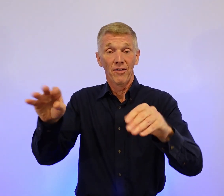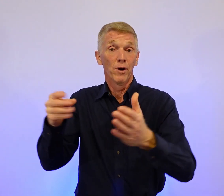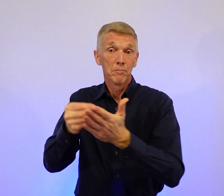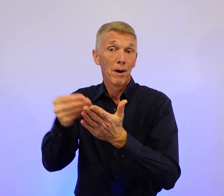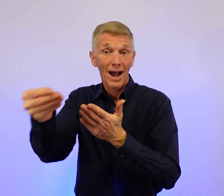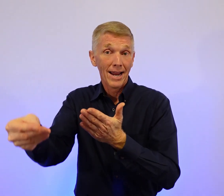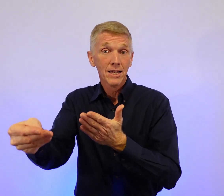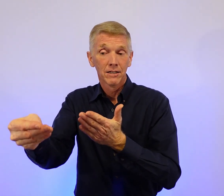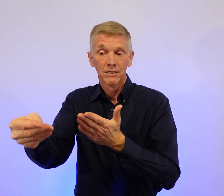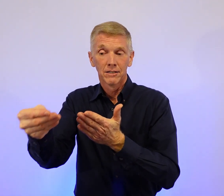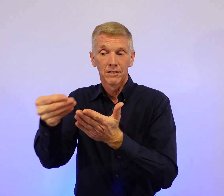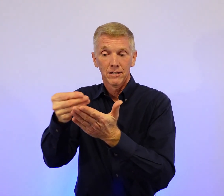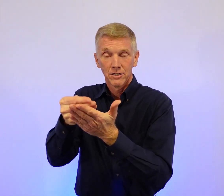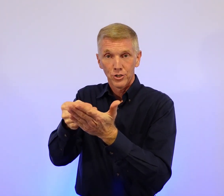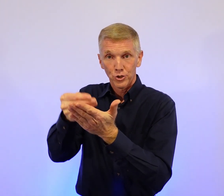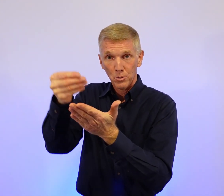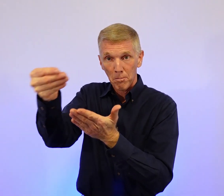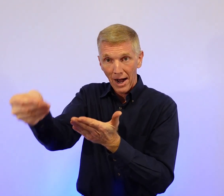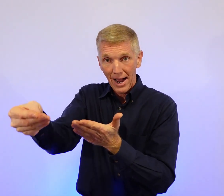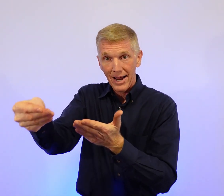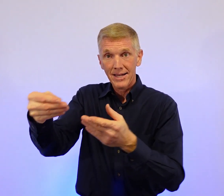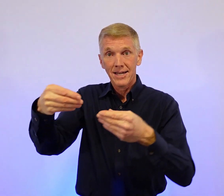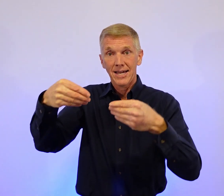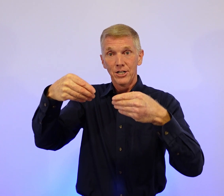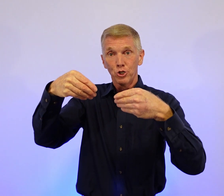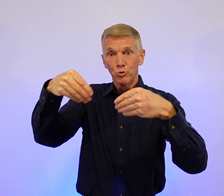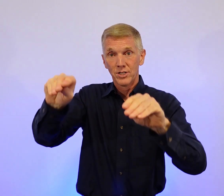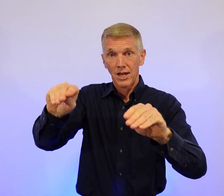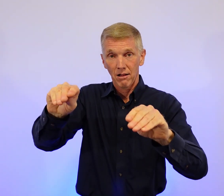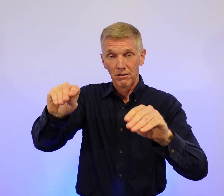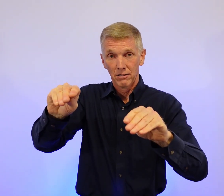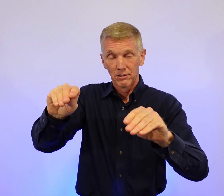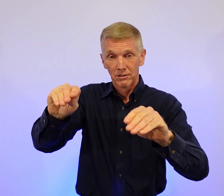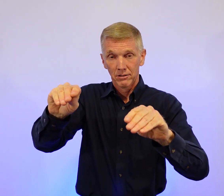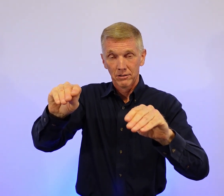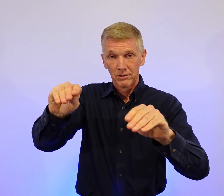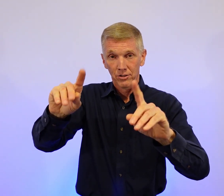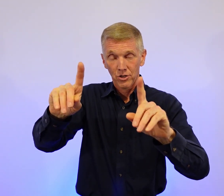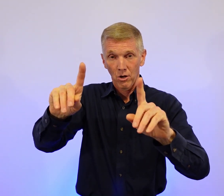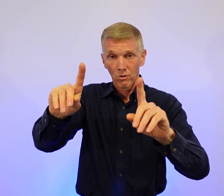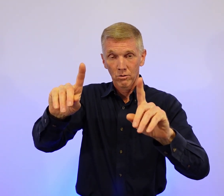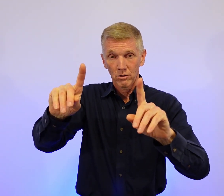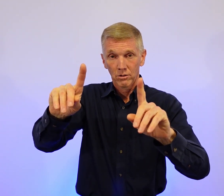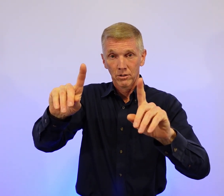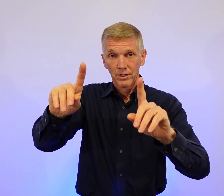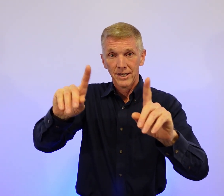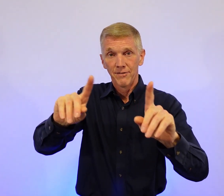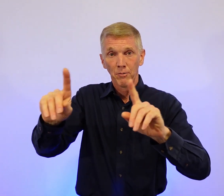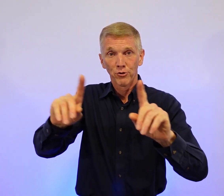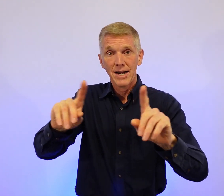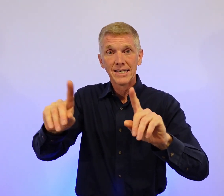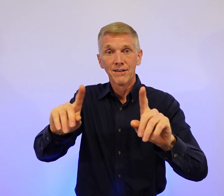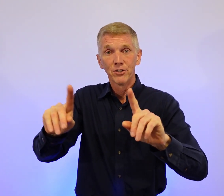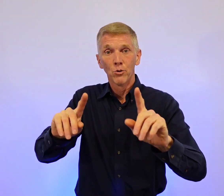way, buy, to buy and to sell. So, if I'm trying to give you